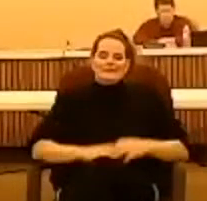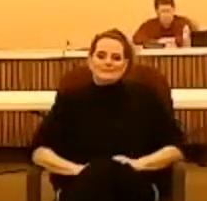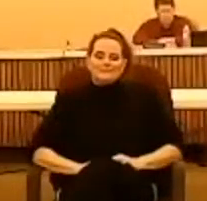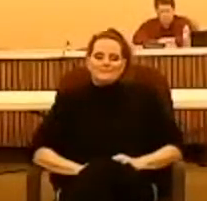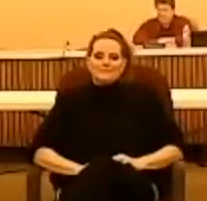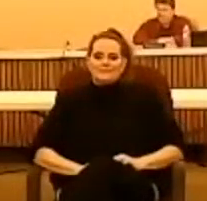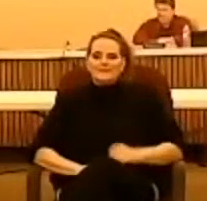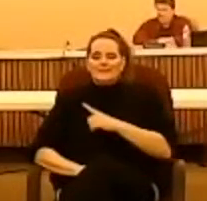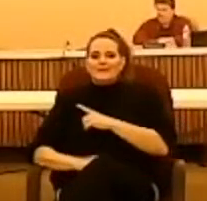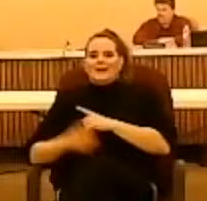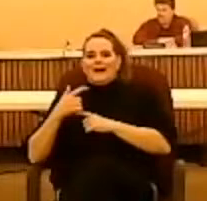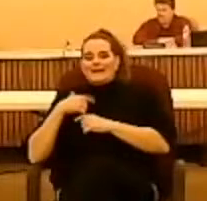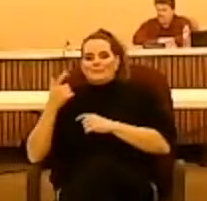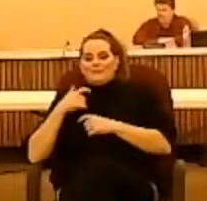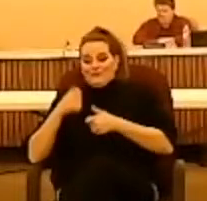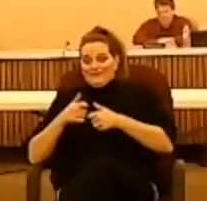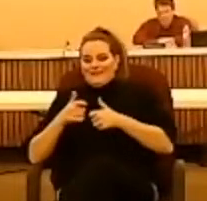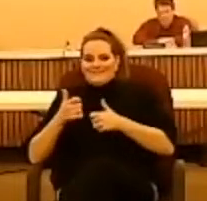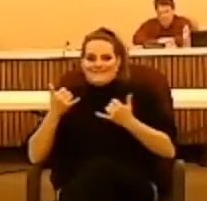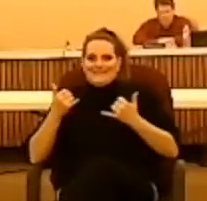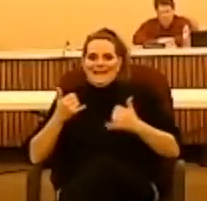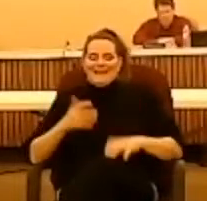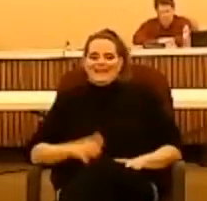Got a bunch of texts today about it.